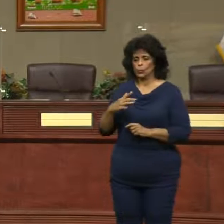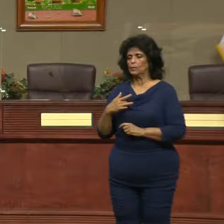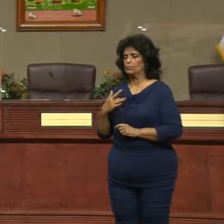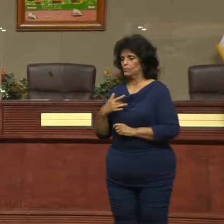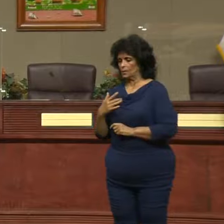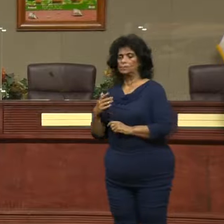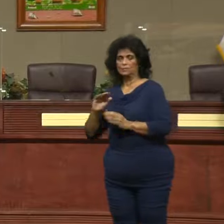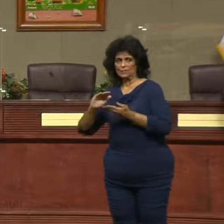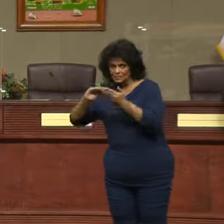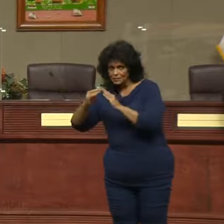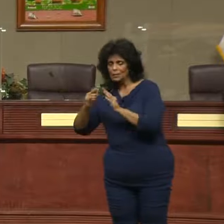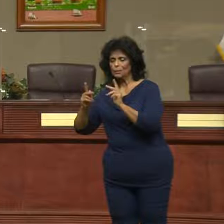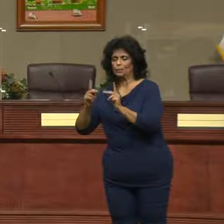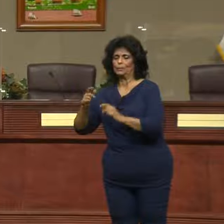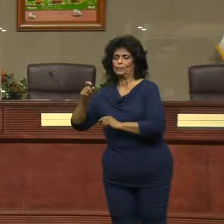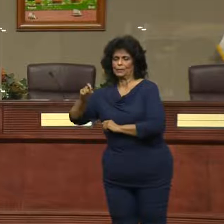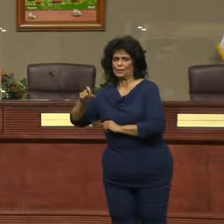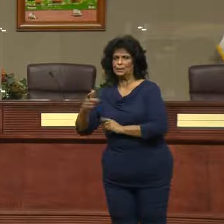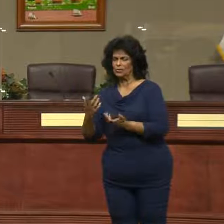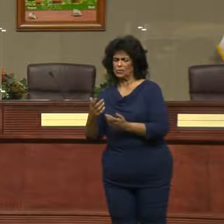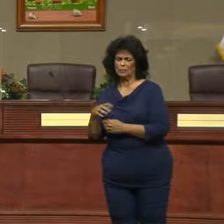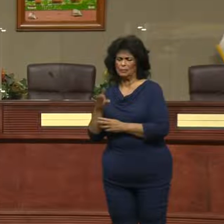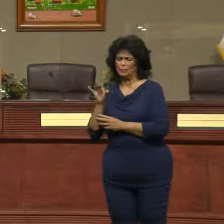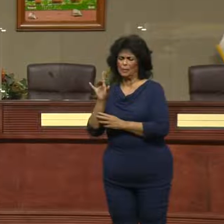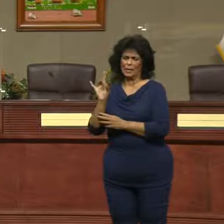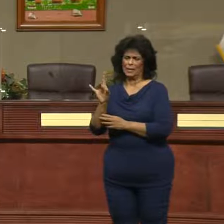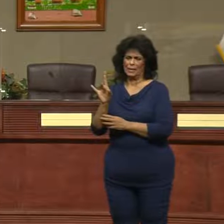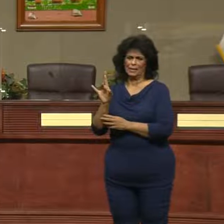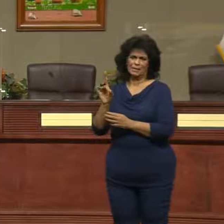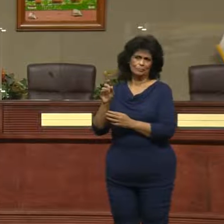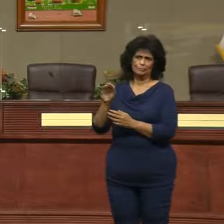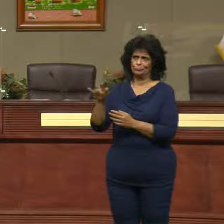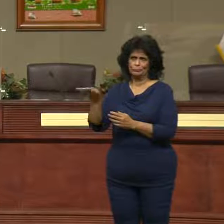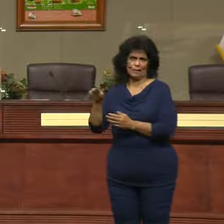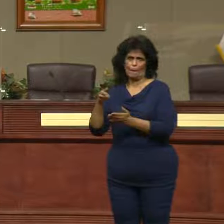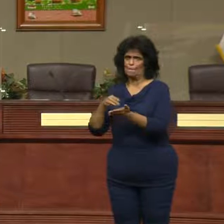problem being able to allocate the $8-some odd.